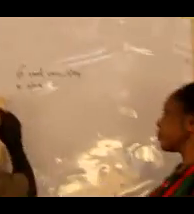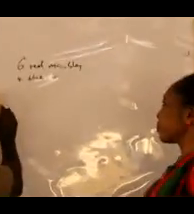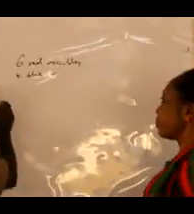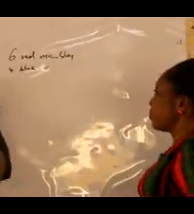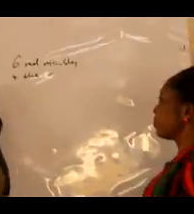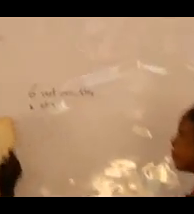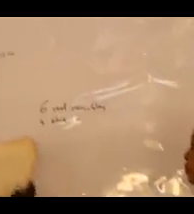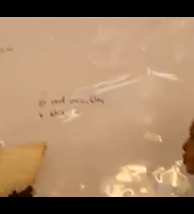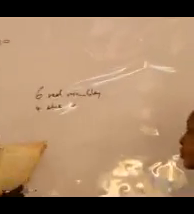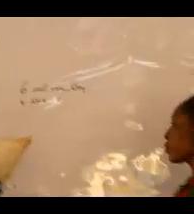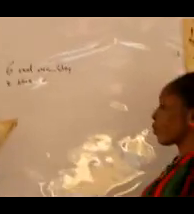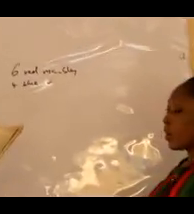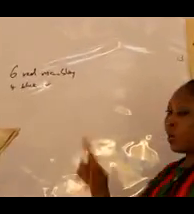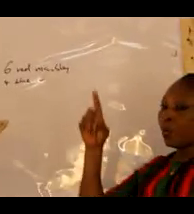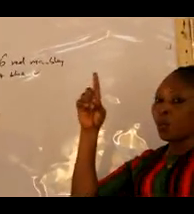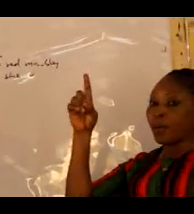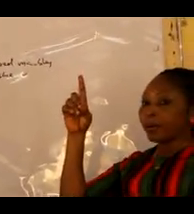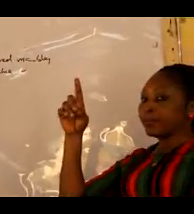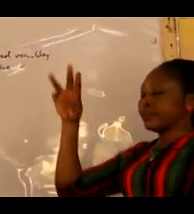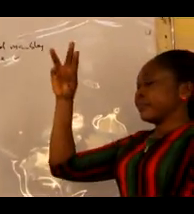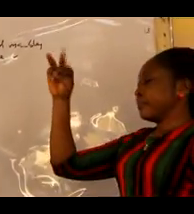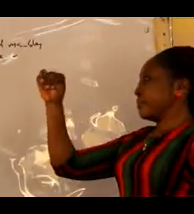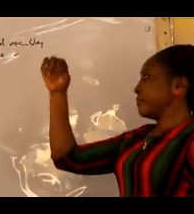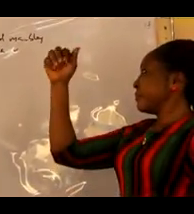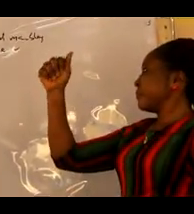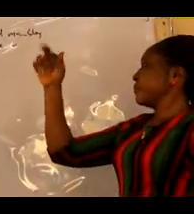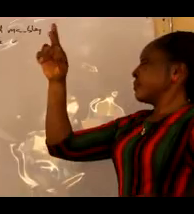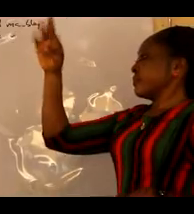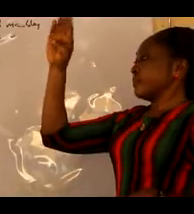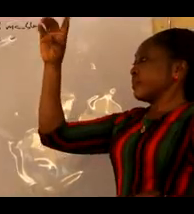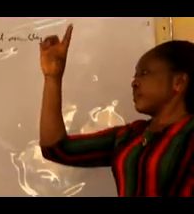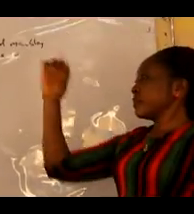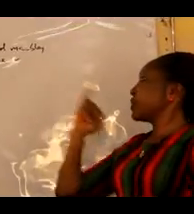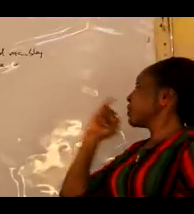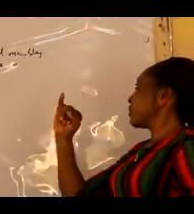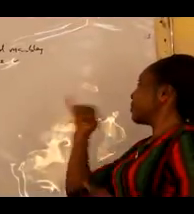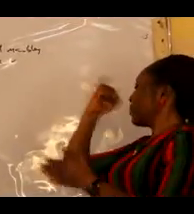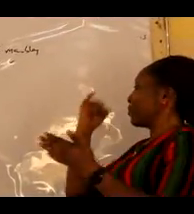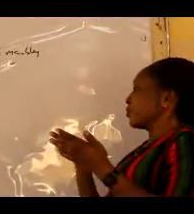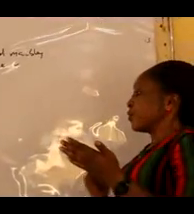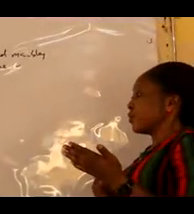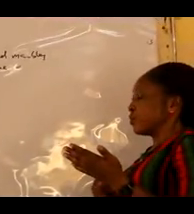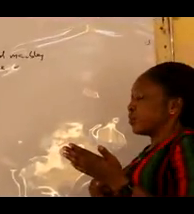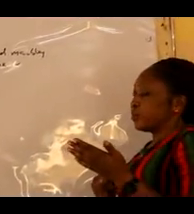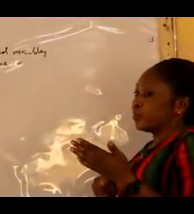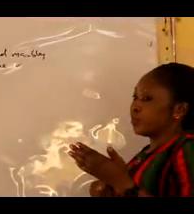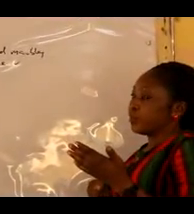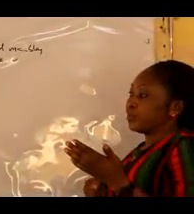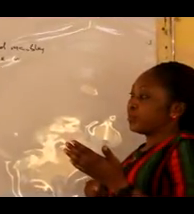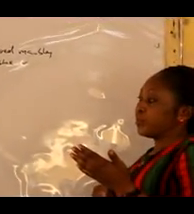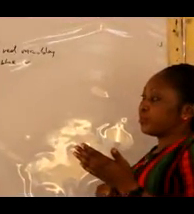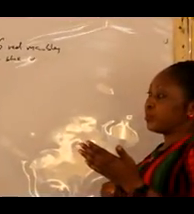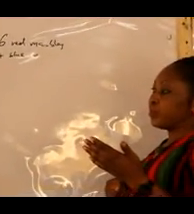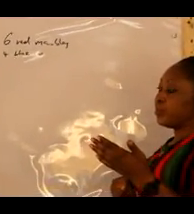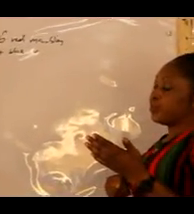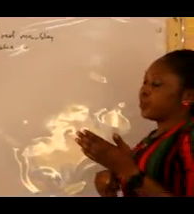one marble is drawn from the bag and replaced before second one is drawn. What